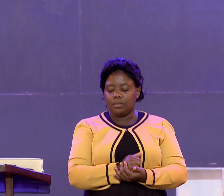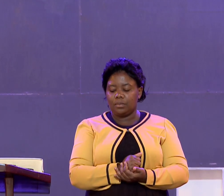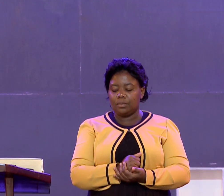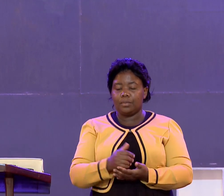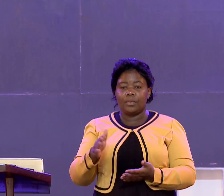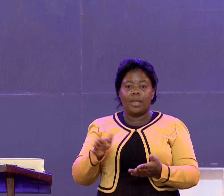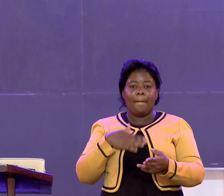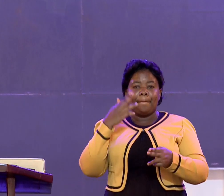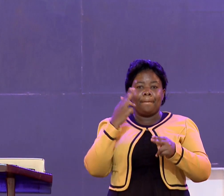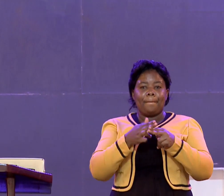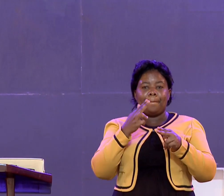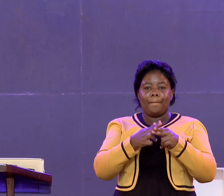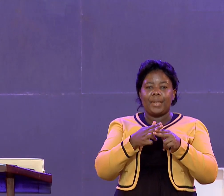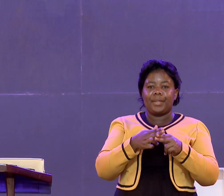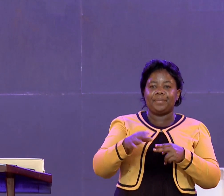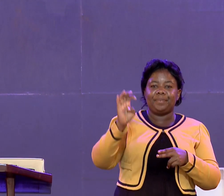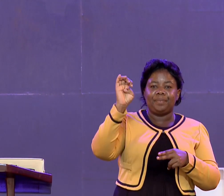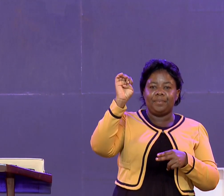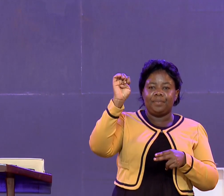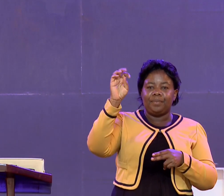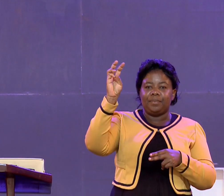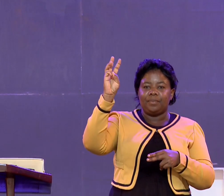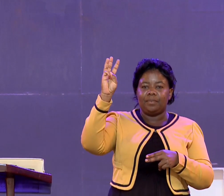My name is Emma Marvin Seruyange.